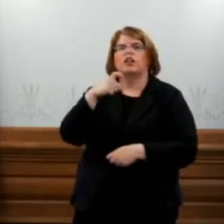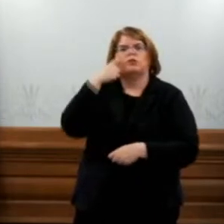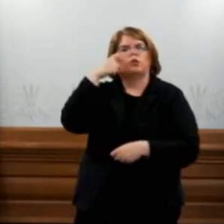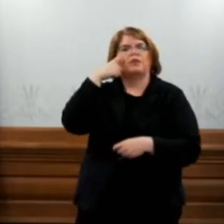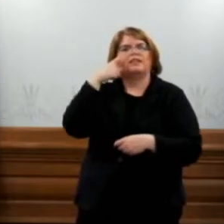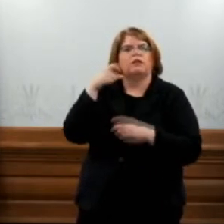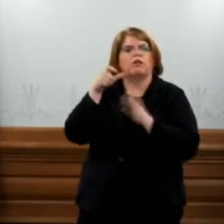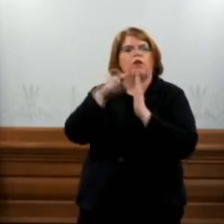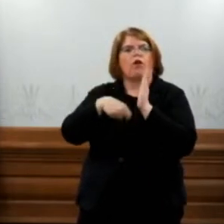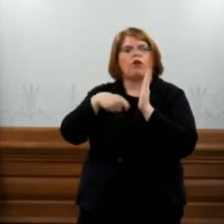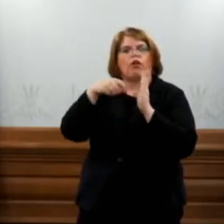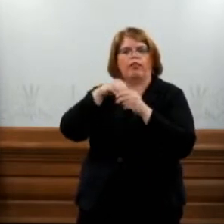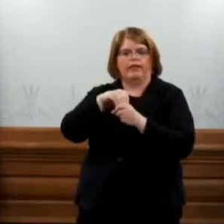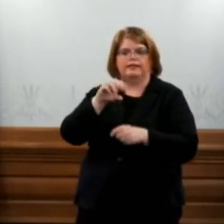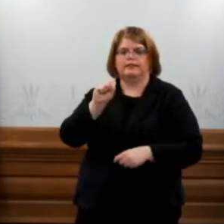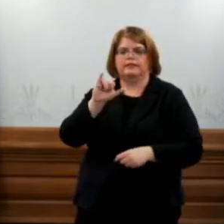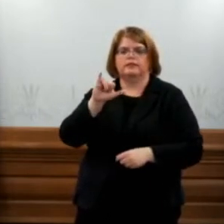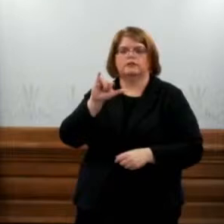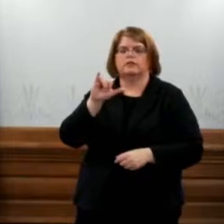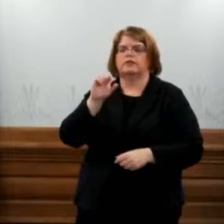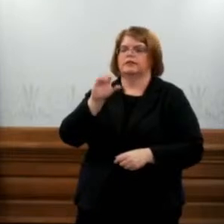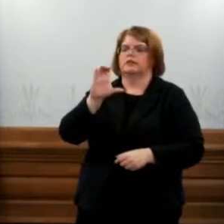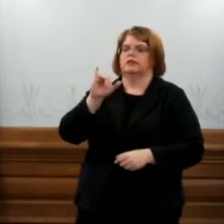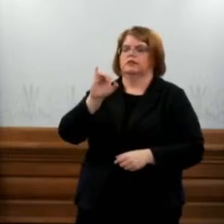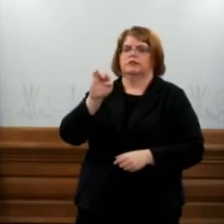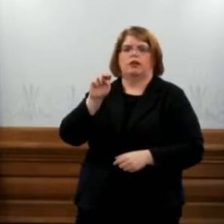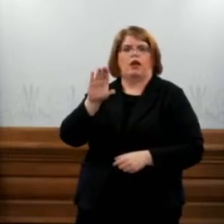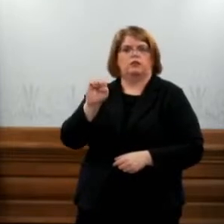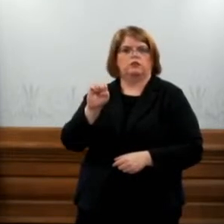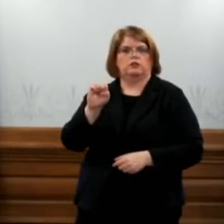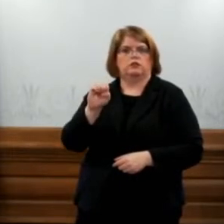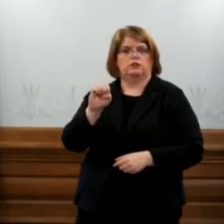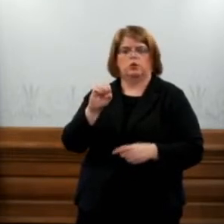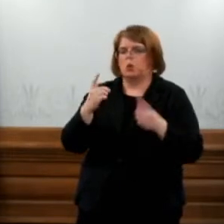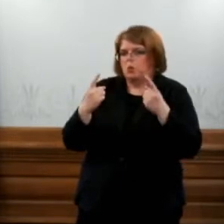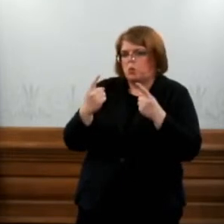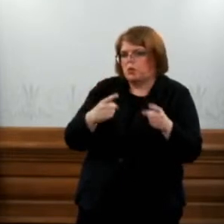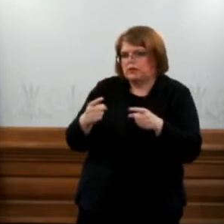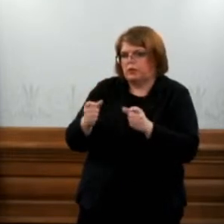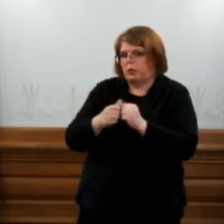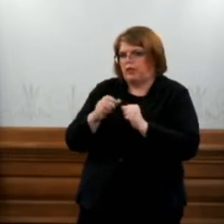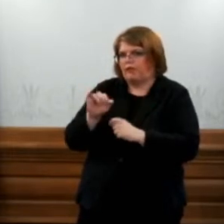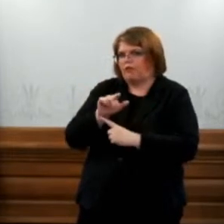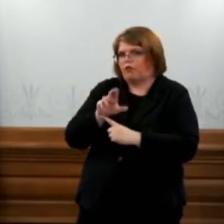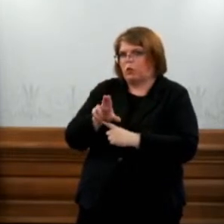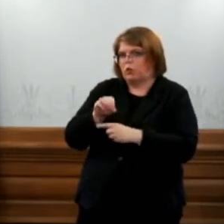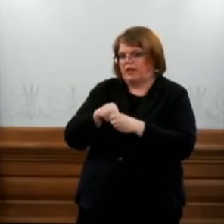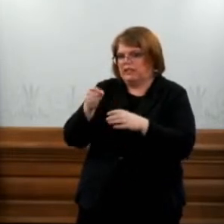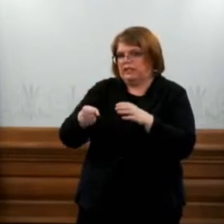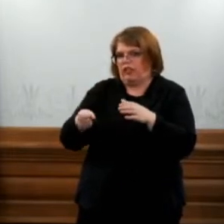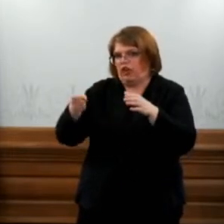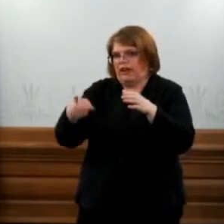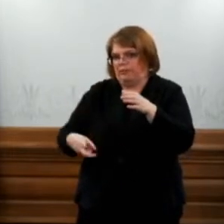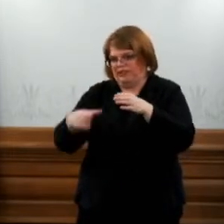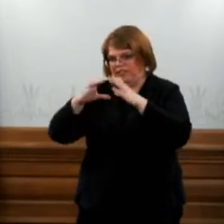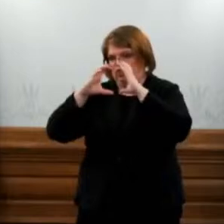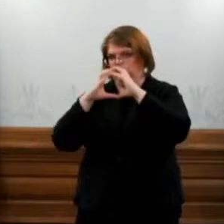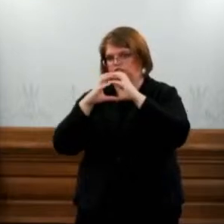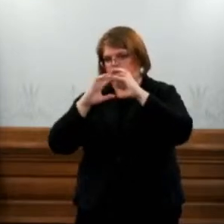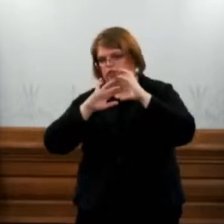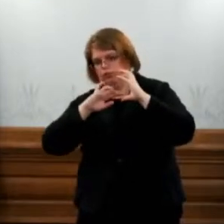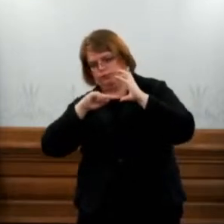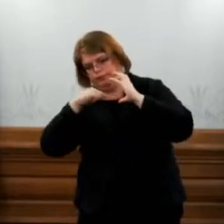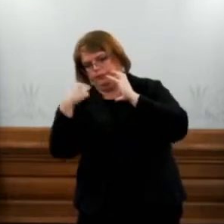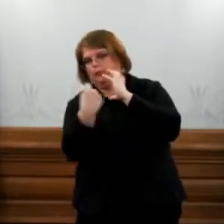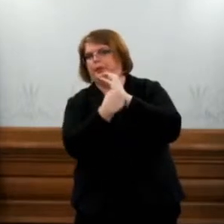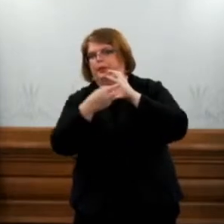article about what is happening with influenza in the southern hemisphere. And in a couple of those countries, they have